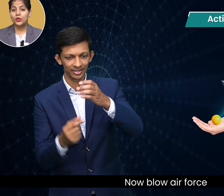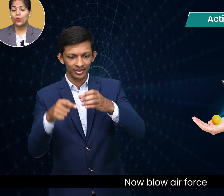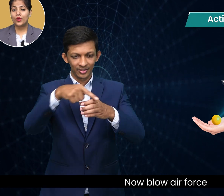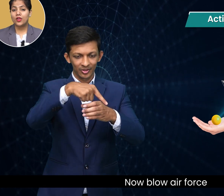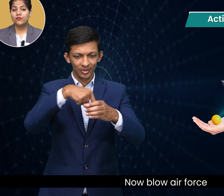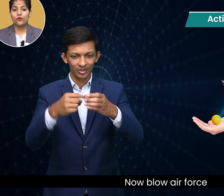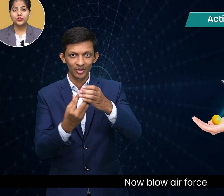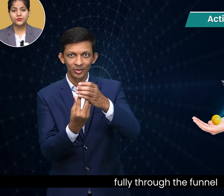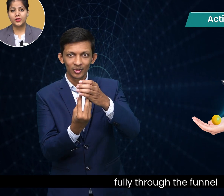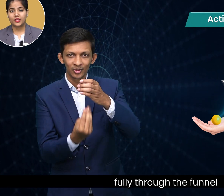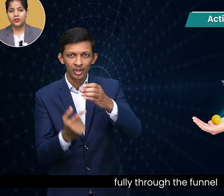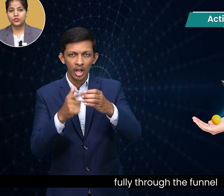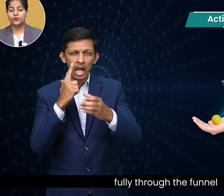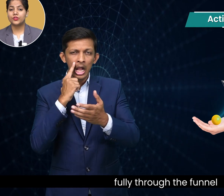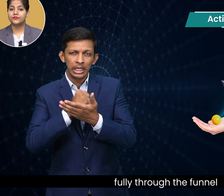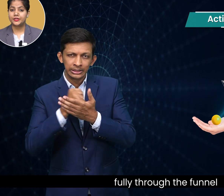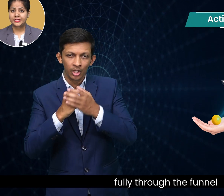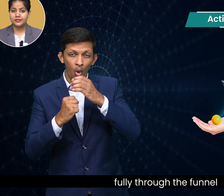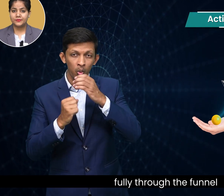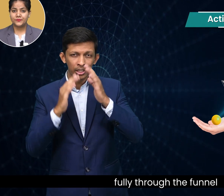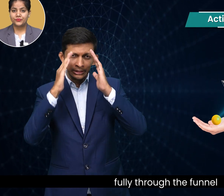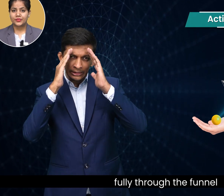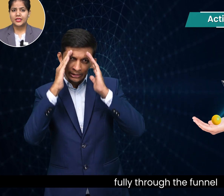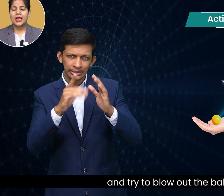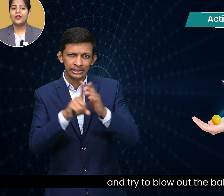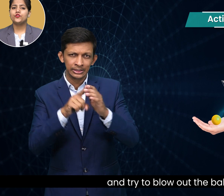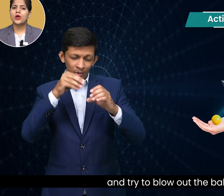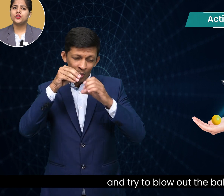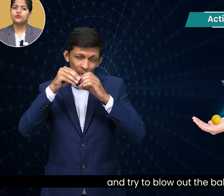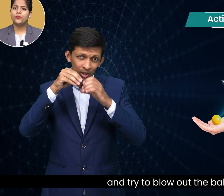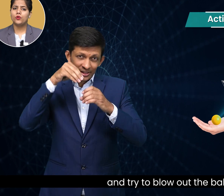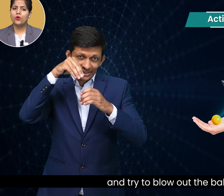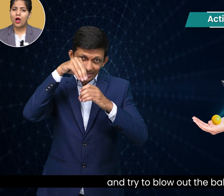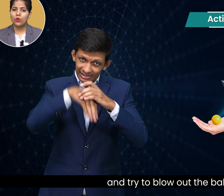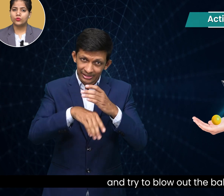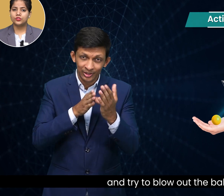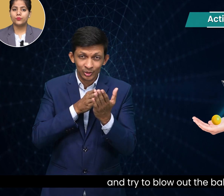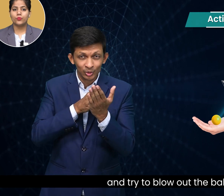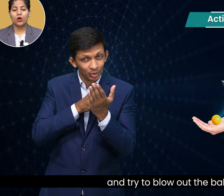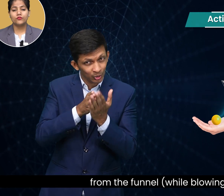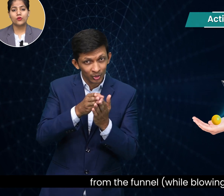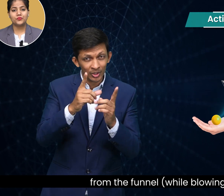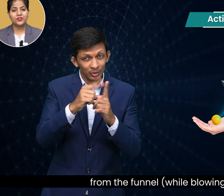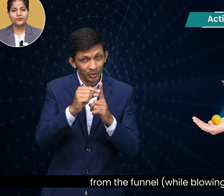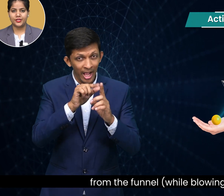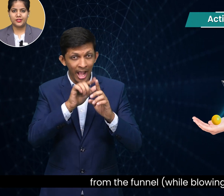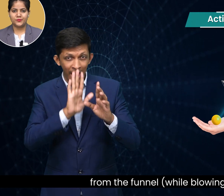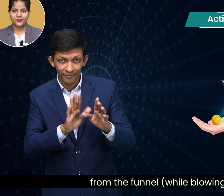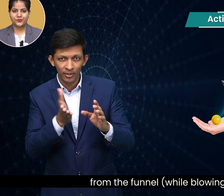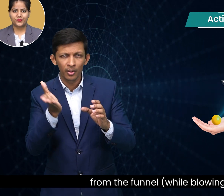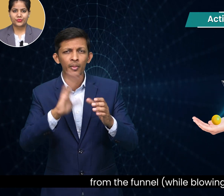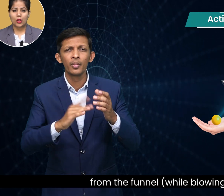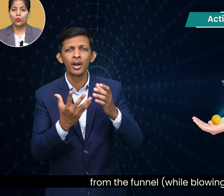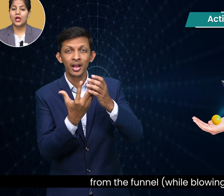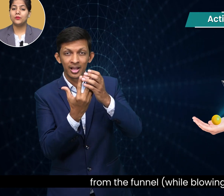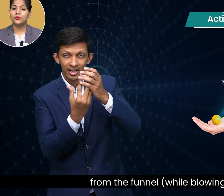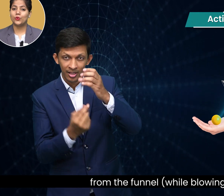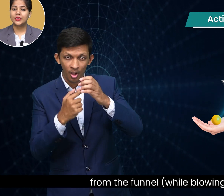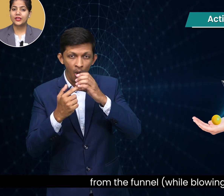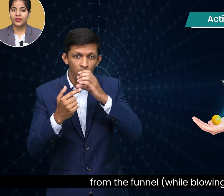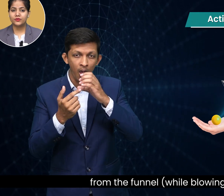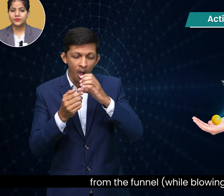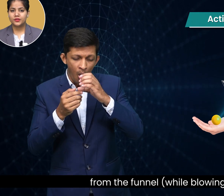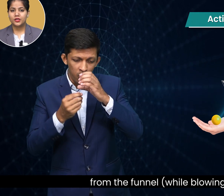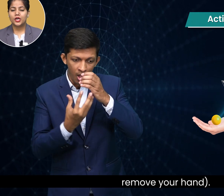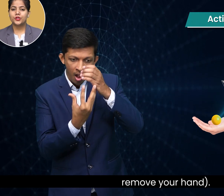Now blow air forcefully through the funnel and try to blow out the ball from the funnel. While